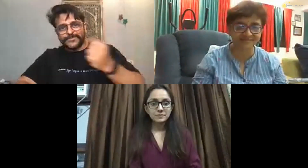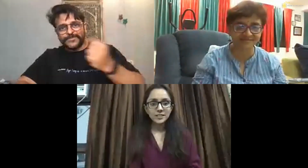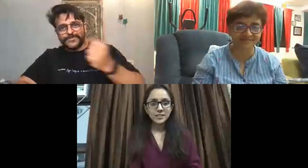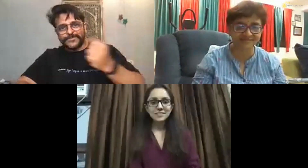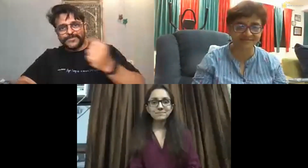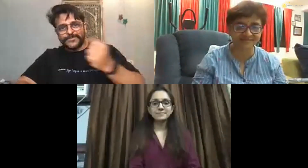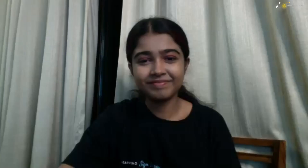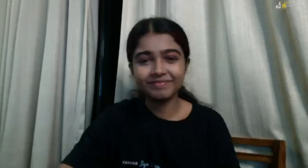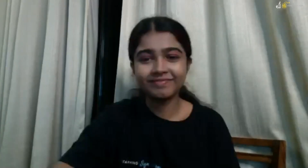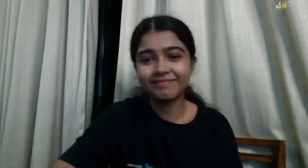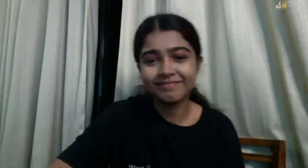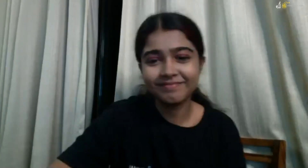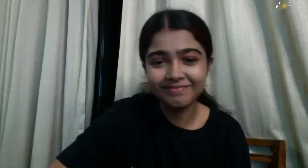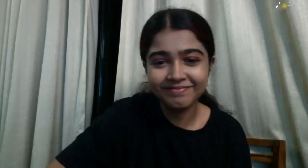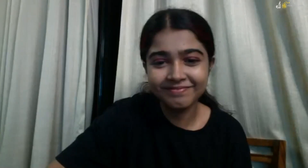Great.